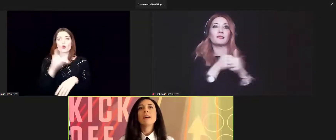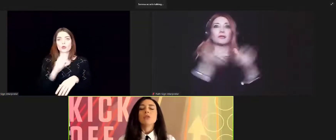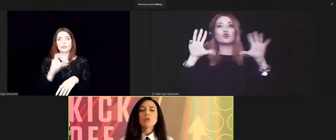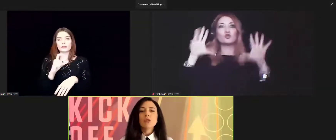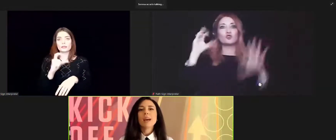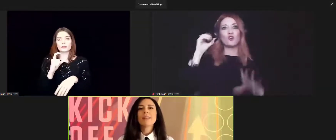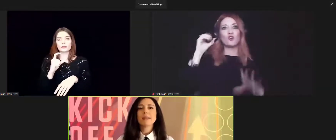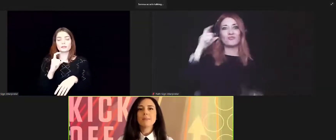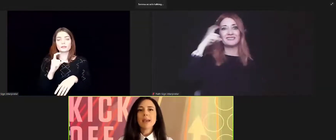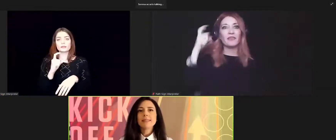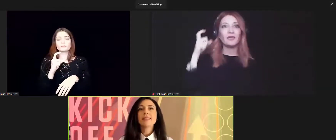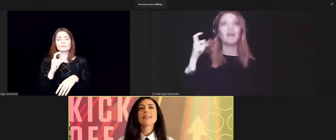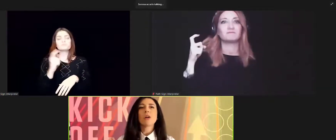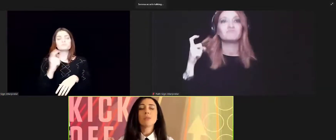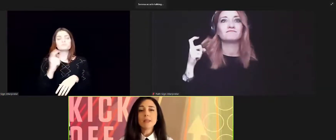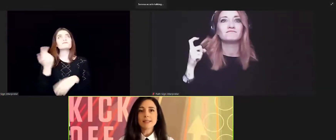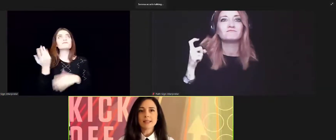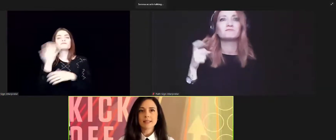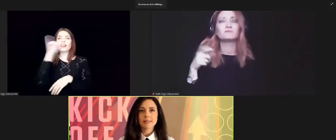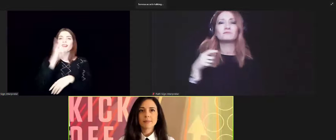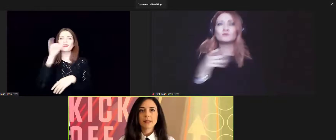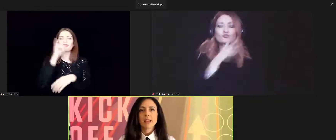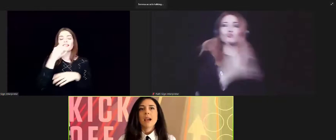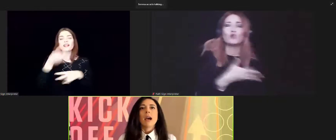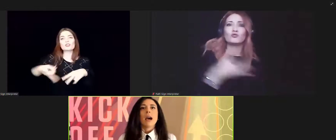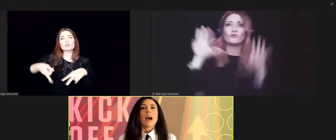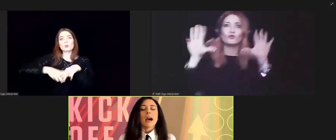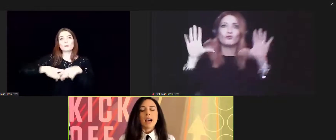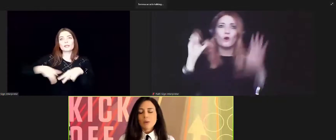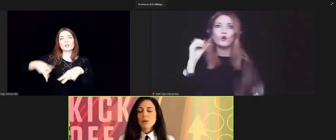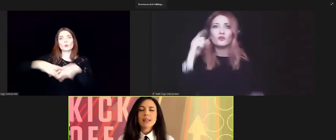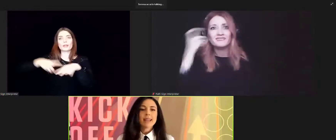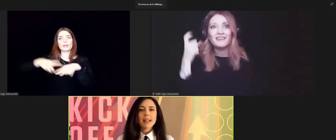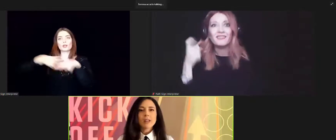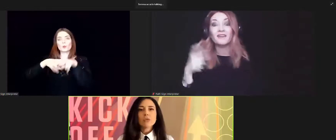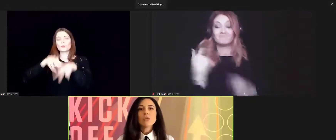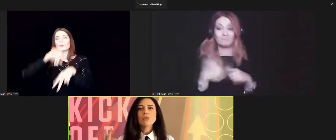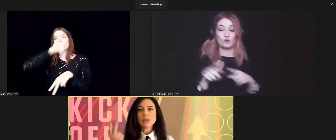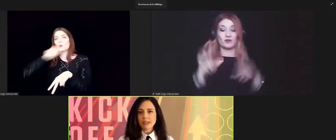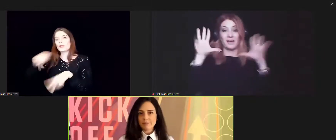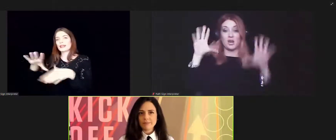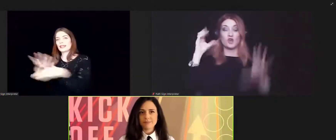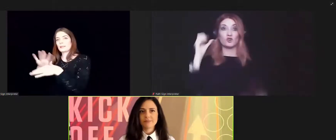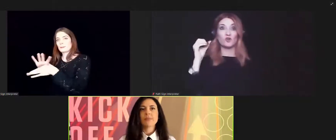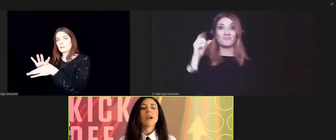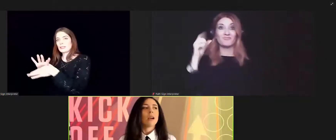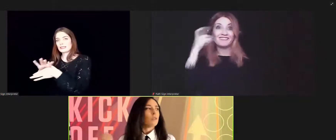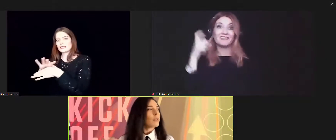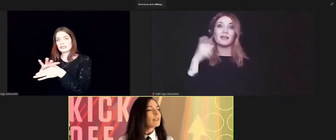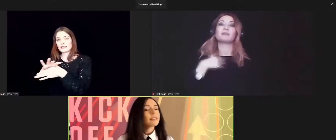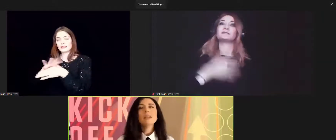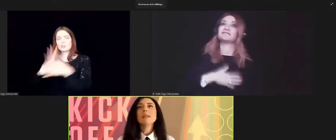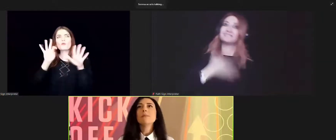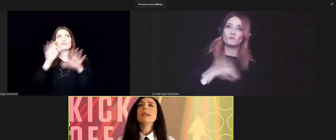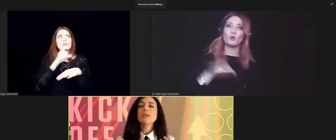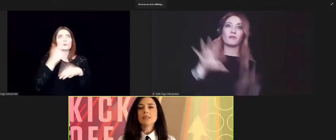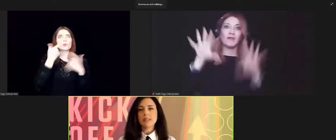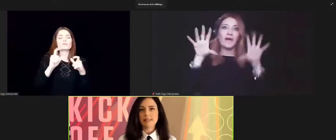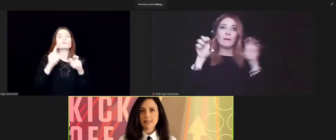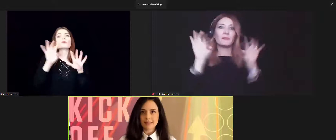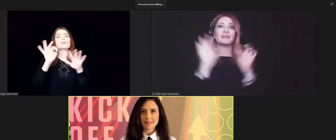time to learn the basics of business. I will tell you two key. First,